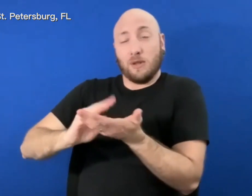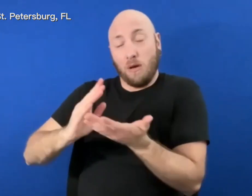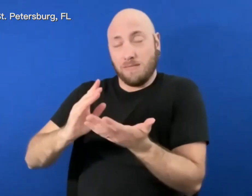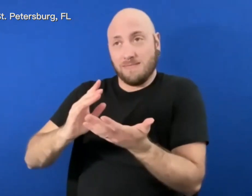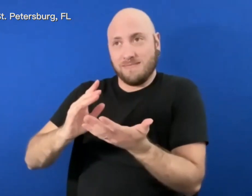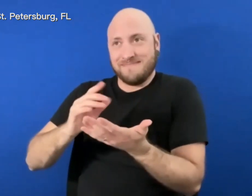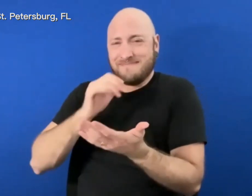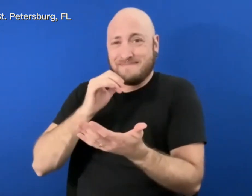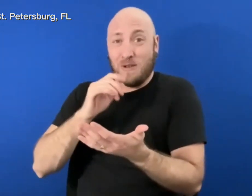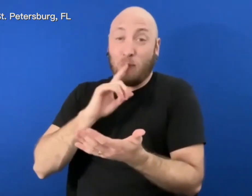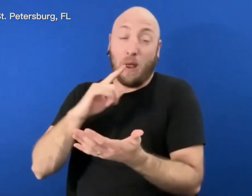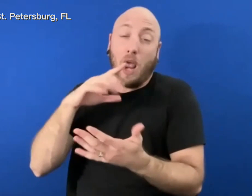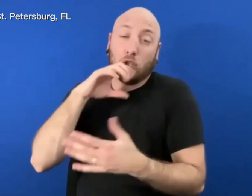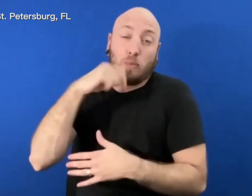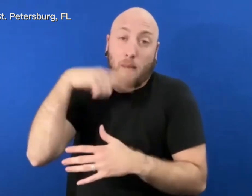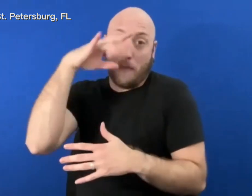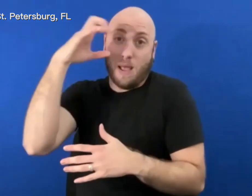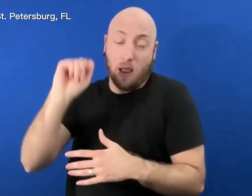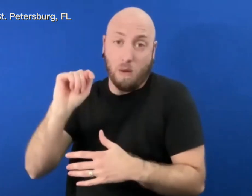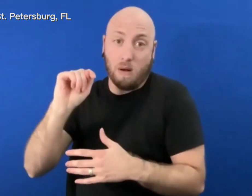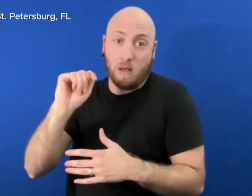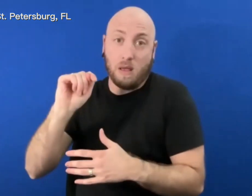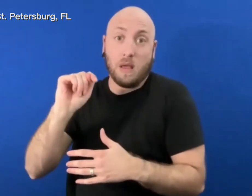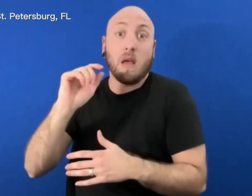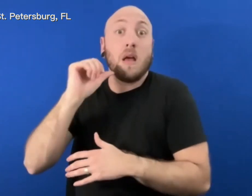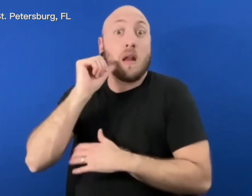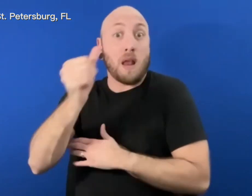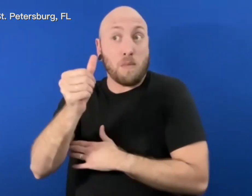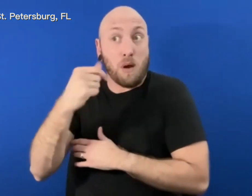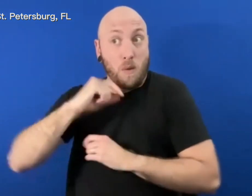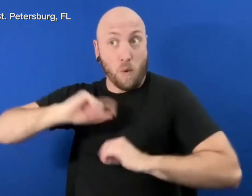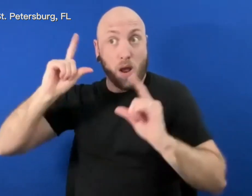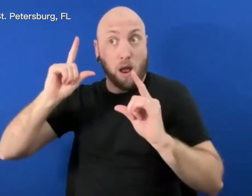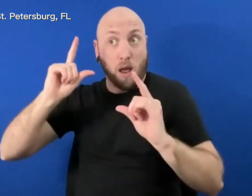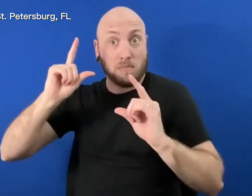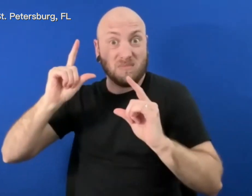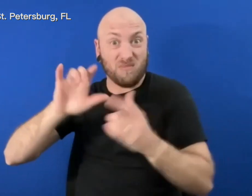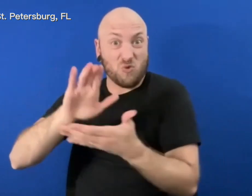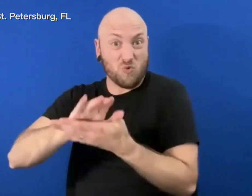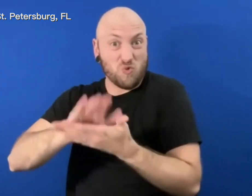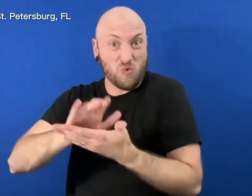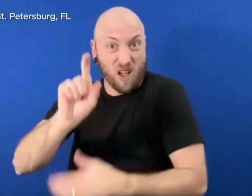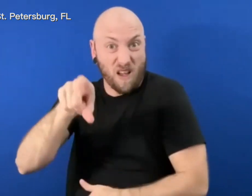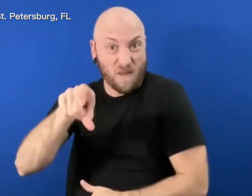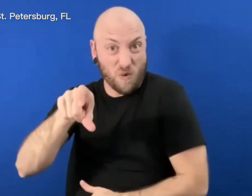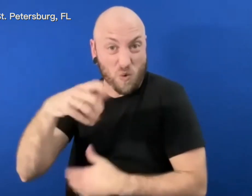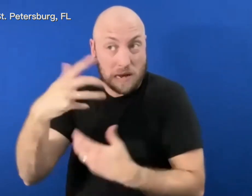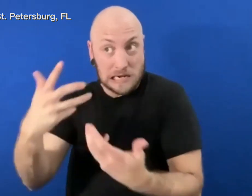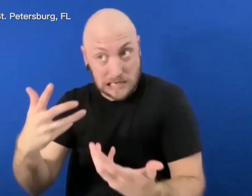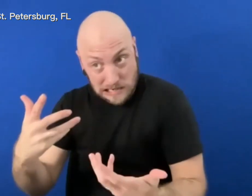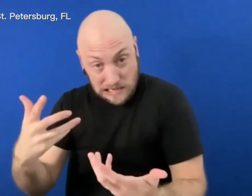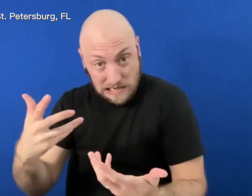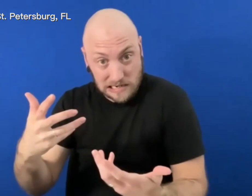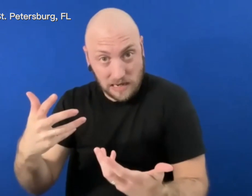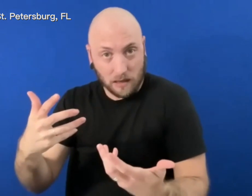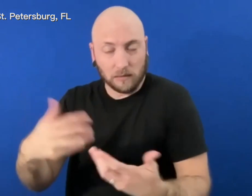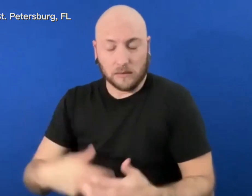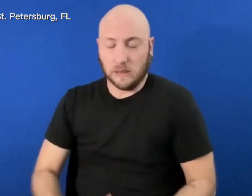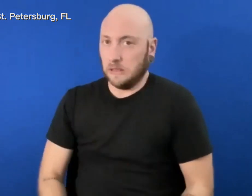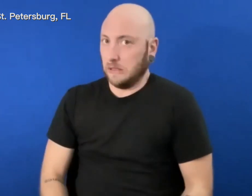up the next day and it was a school day, excuse me. And I was not fit to go to school, to say the least. I